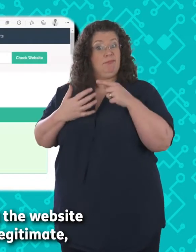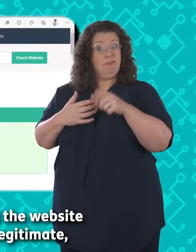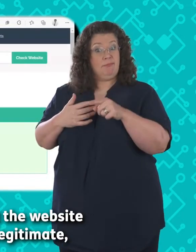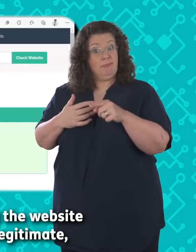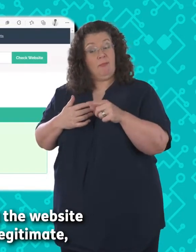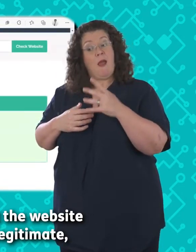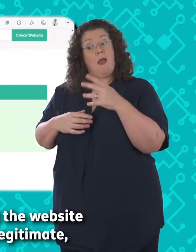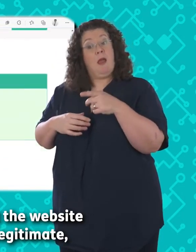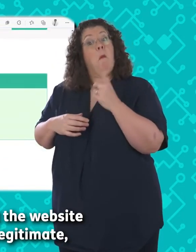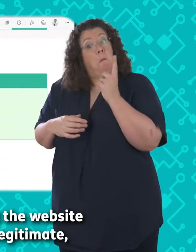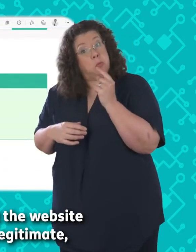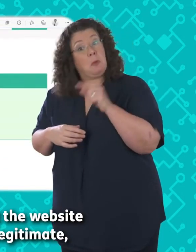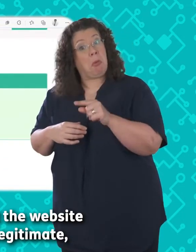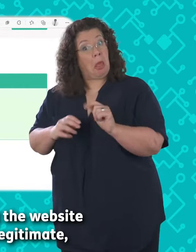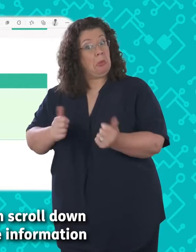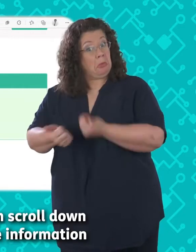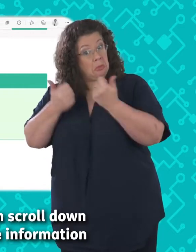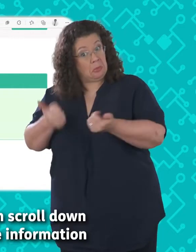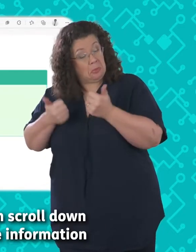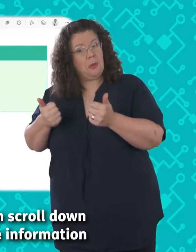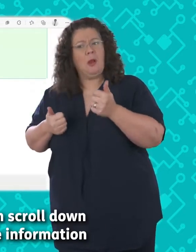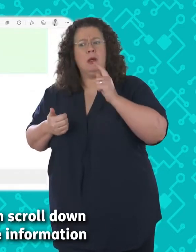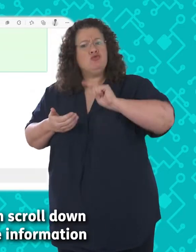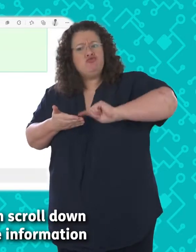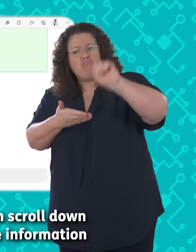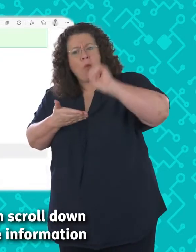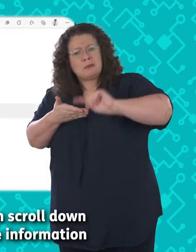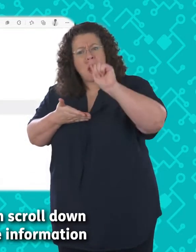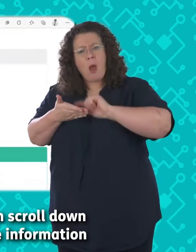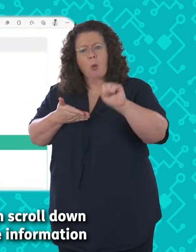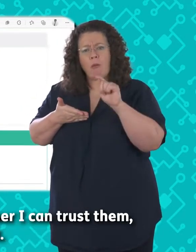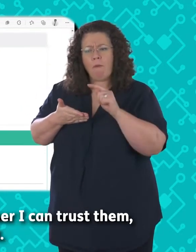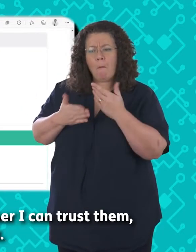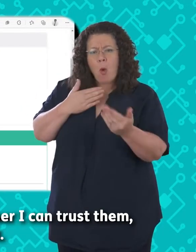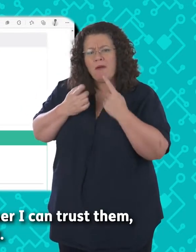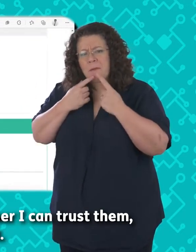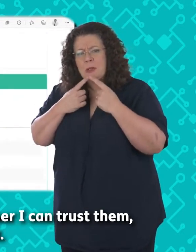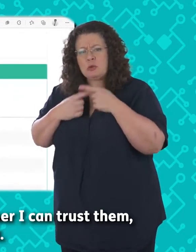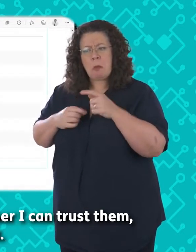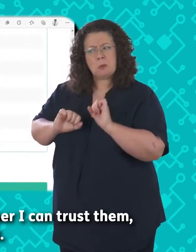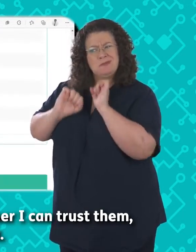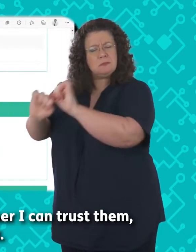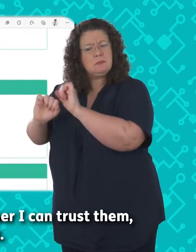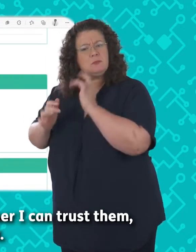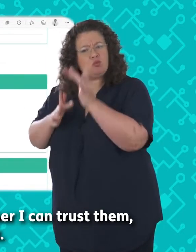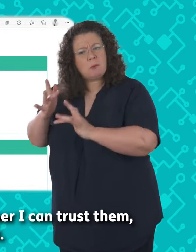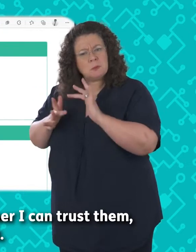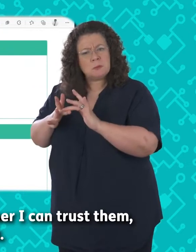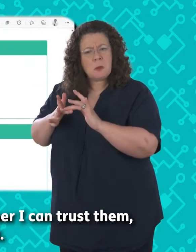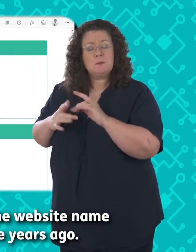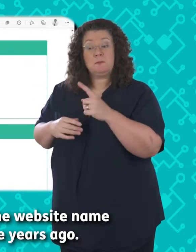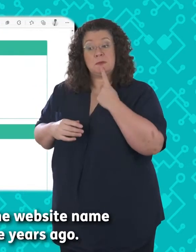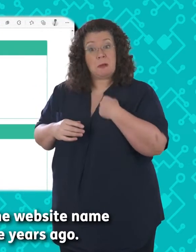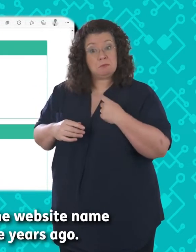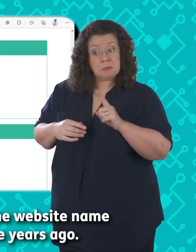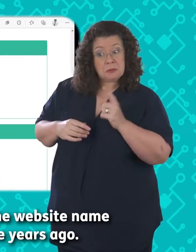This tells me that the website is potentially legitimate. And actually, I can scroll down and find out more information about the website and whether I can trust it or not.